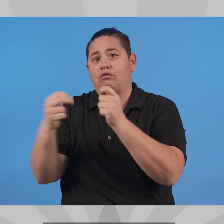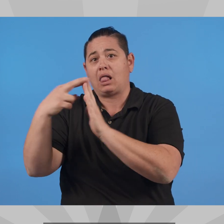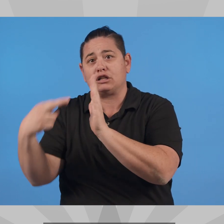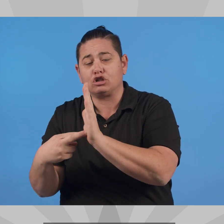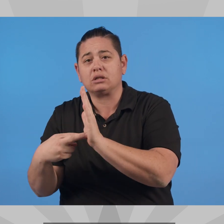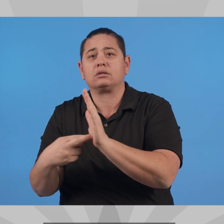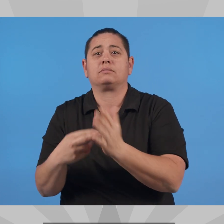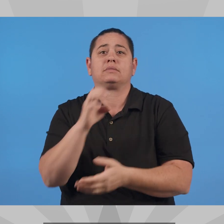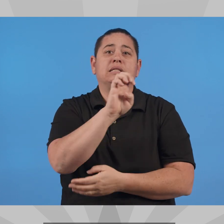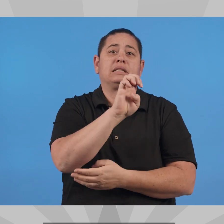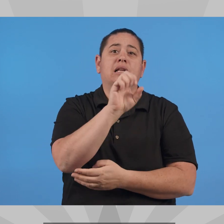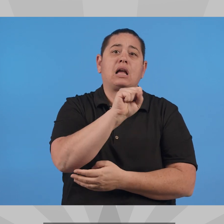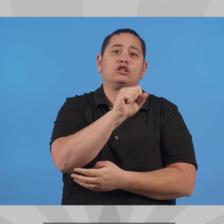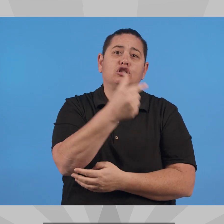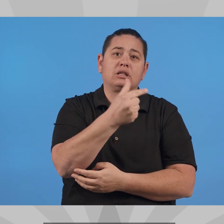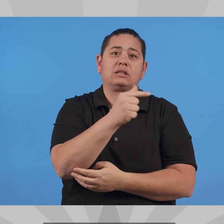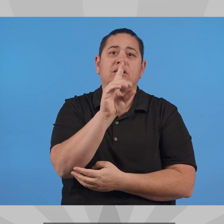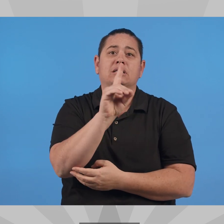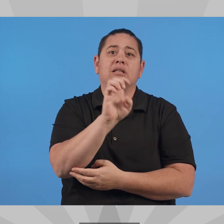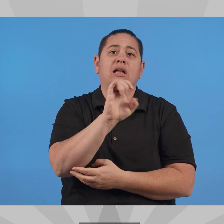ESG and DEI concerns.